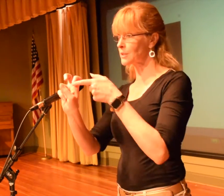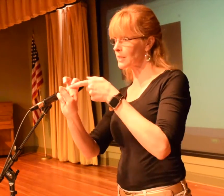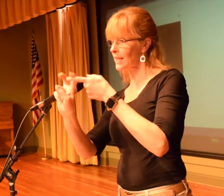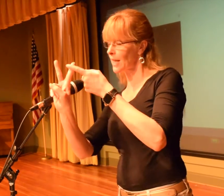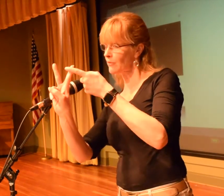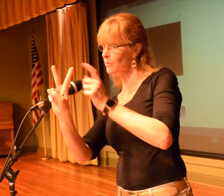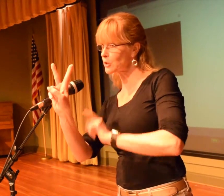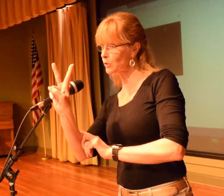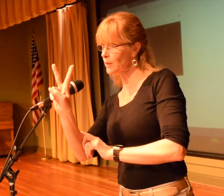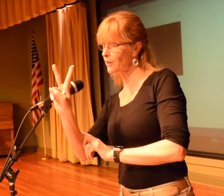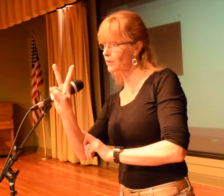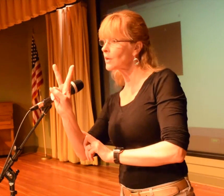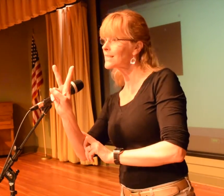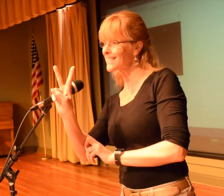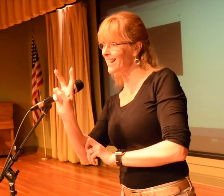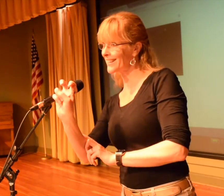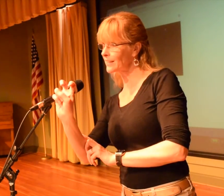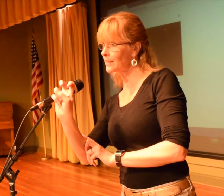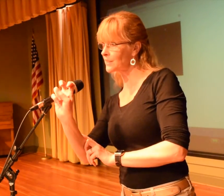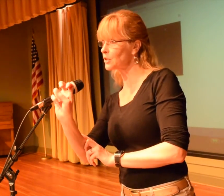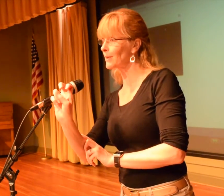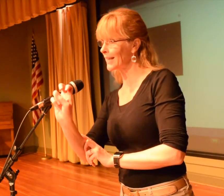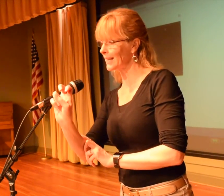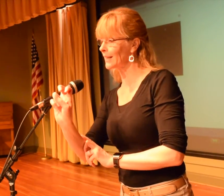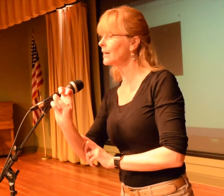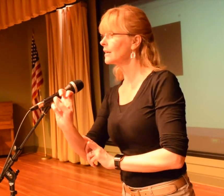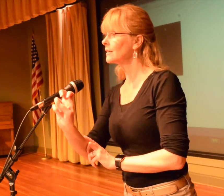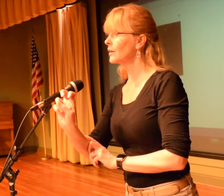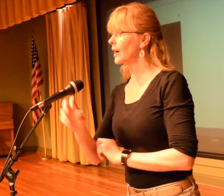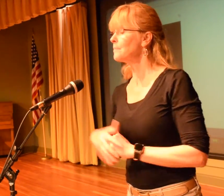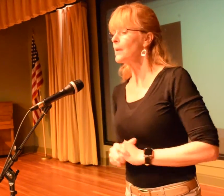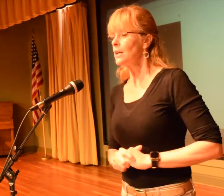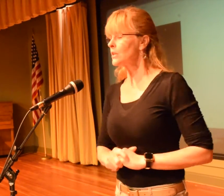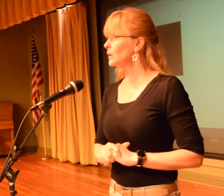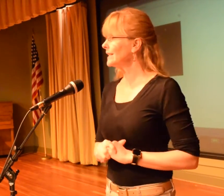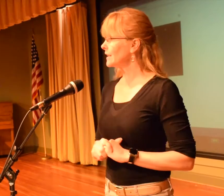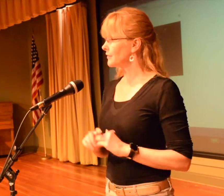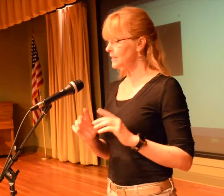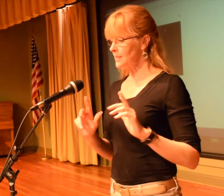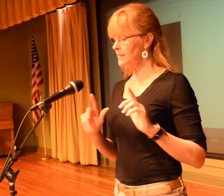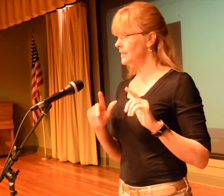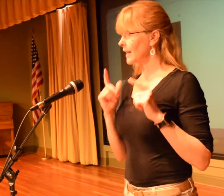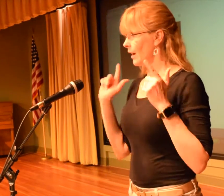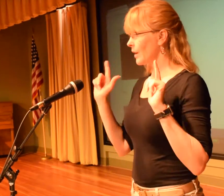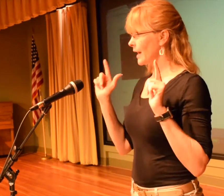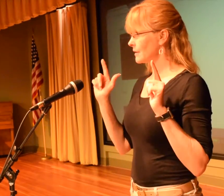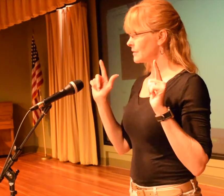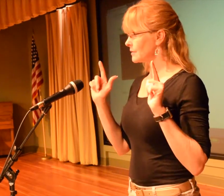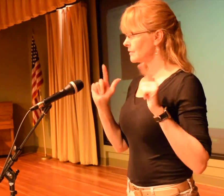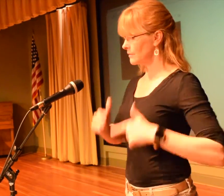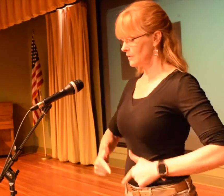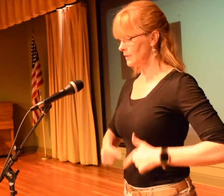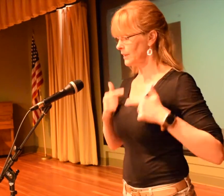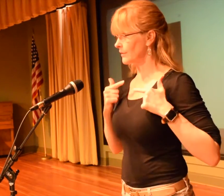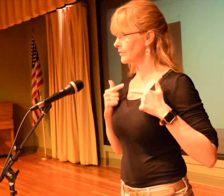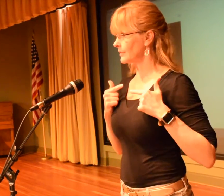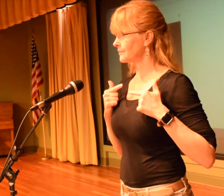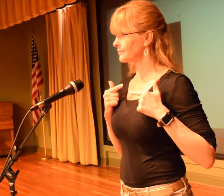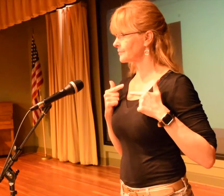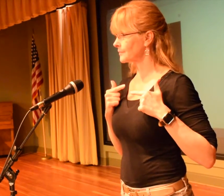because I came from a 2-letter sign into my E. Okay, so live, this is the L hands, live.